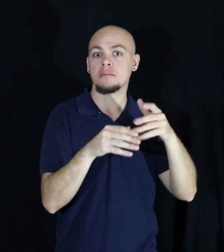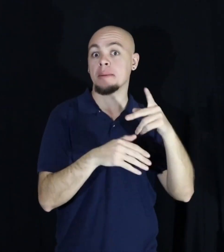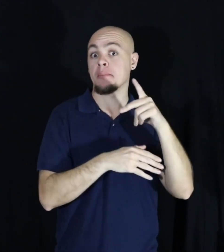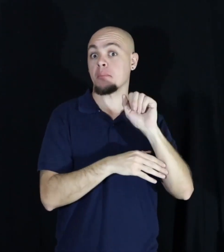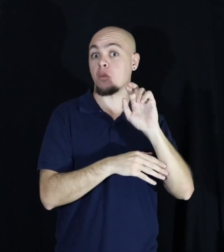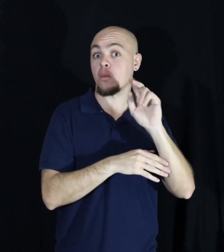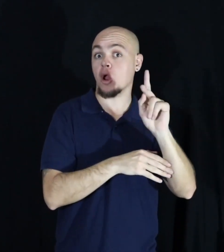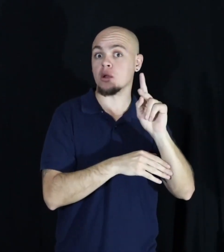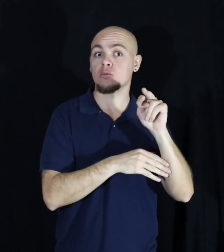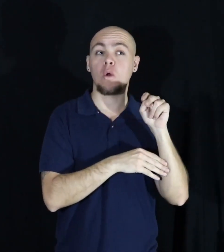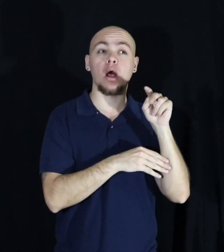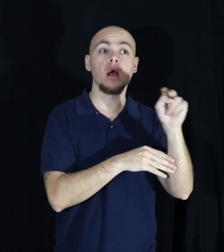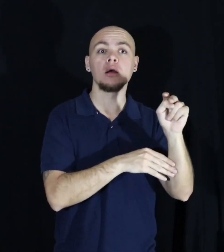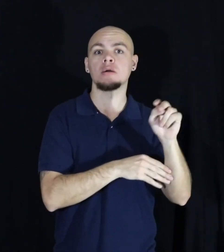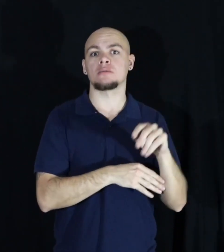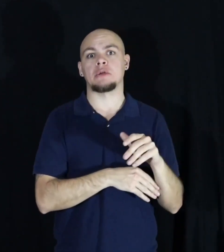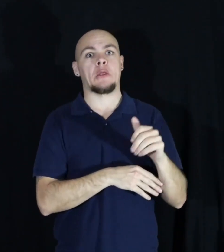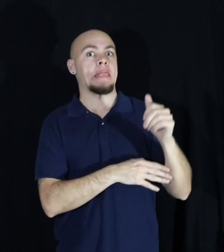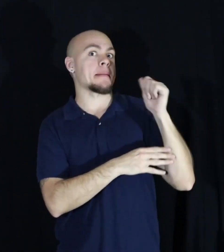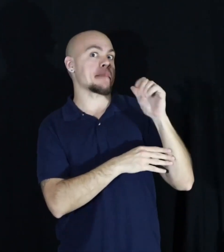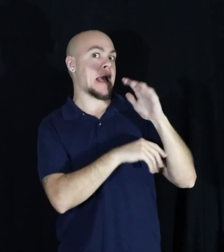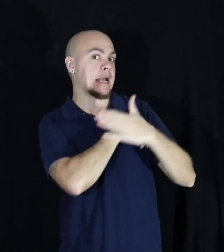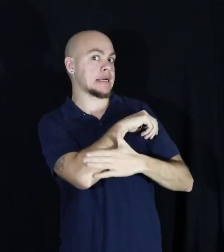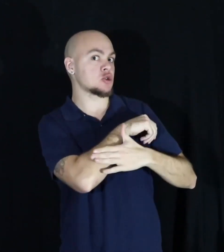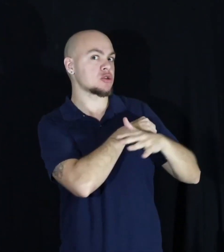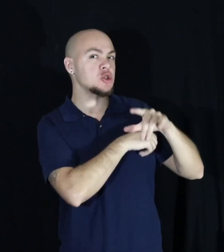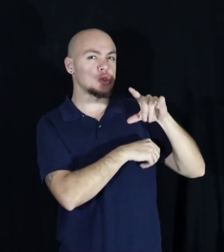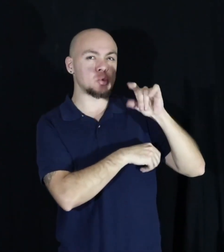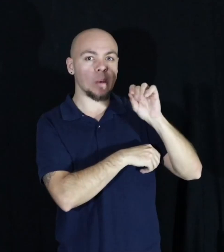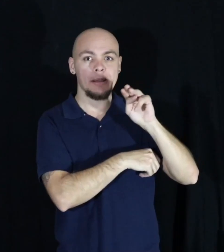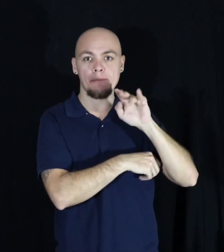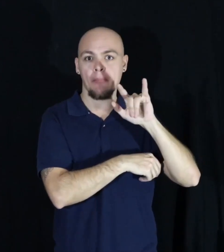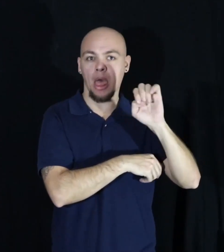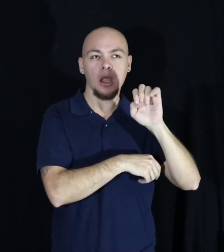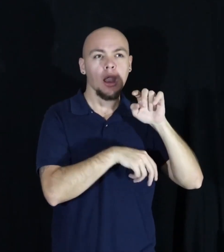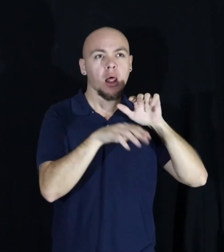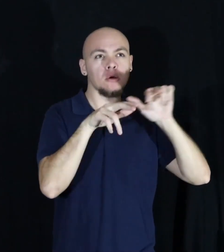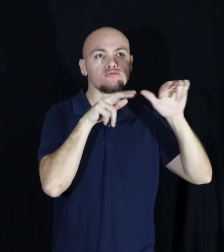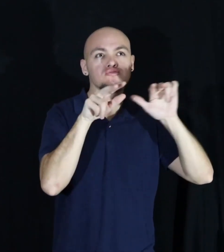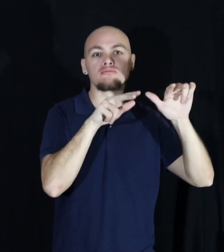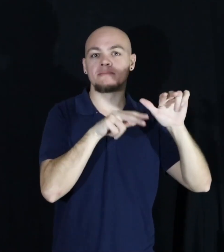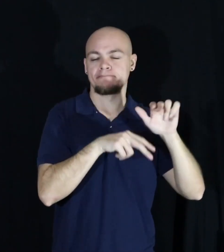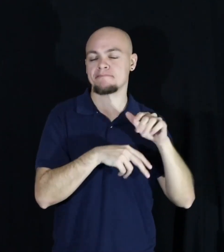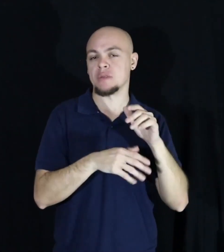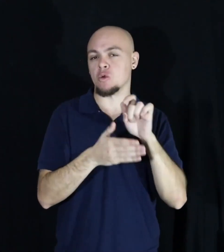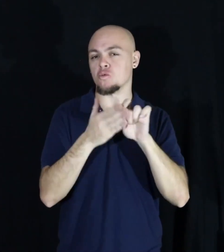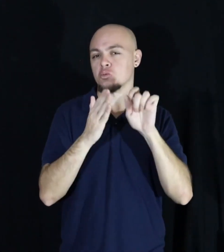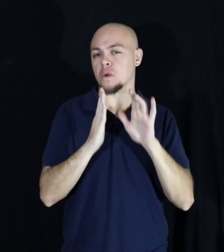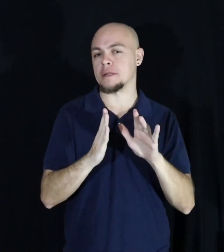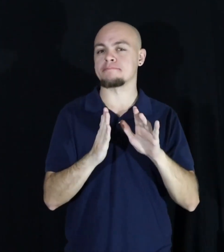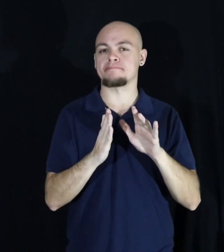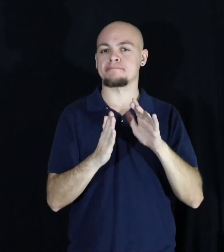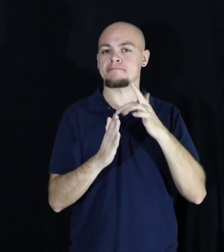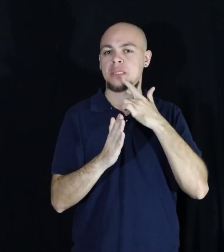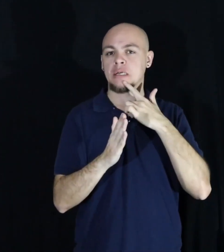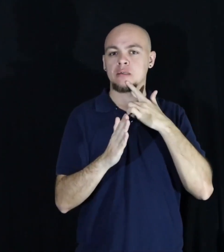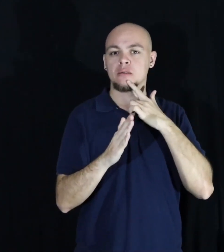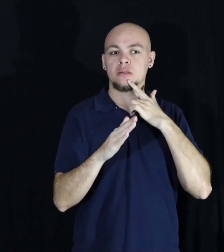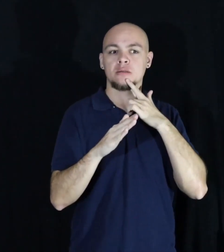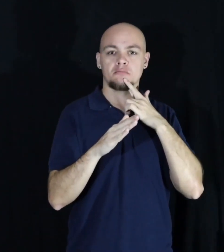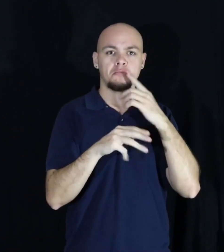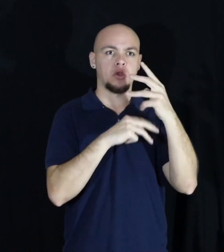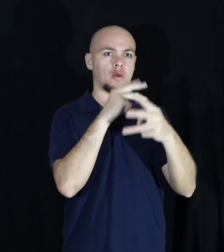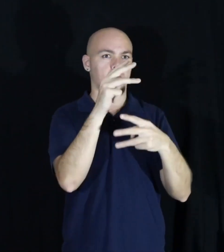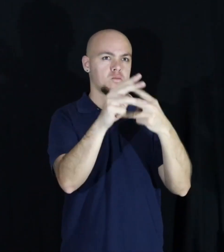or 20 miles in the backcountry. Philosopher Edmund Husserl wrote that walking is how we measure ourselves against the